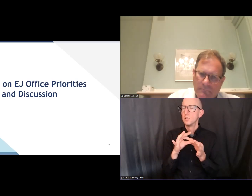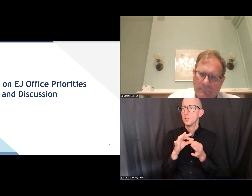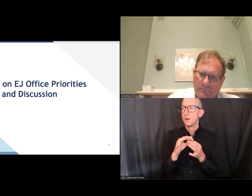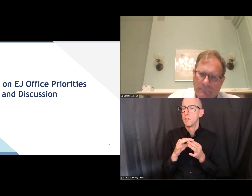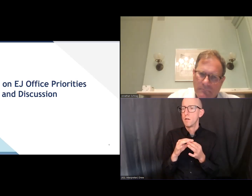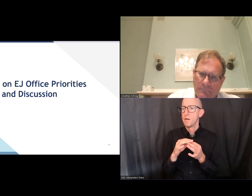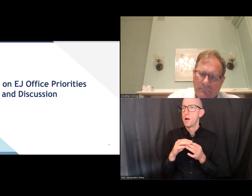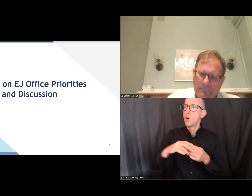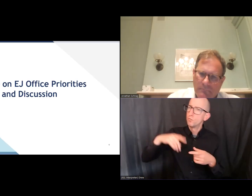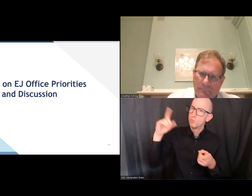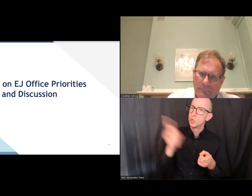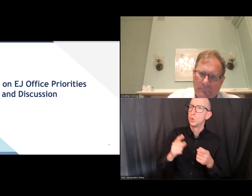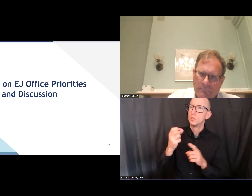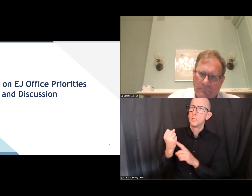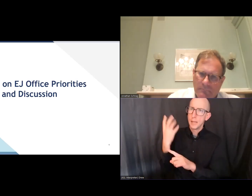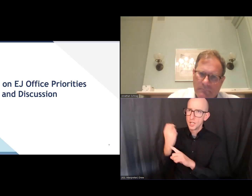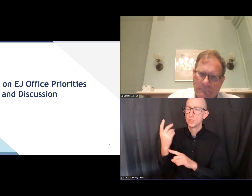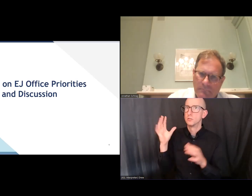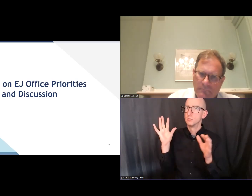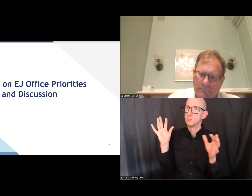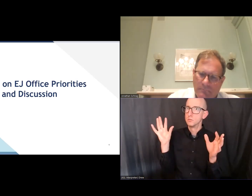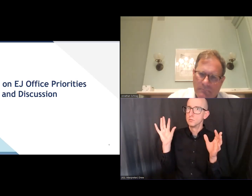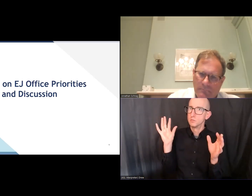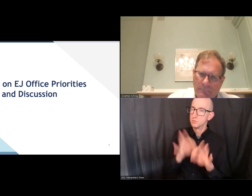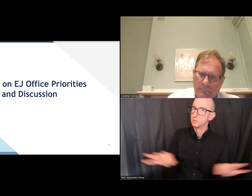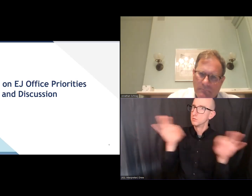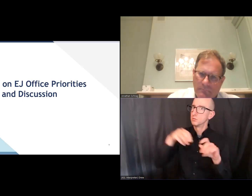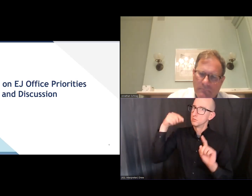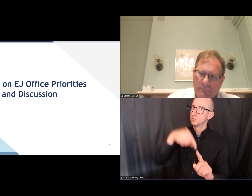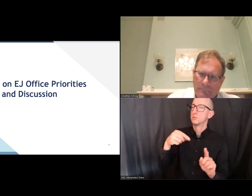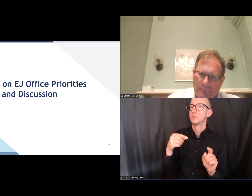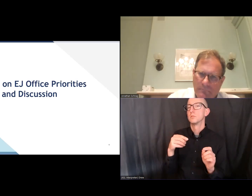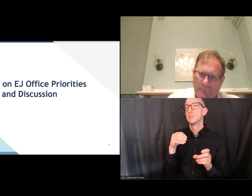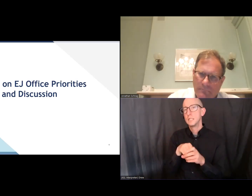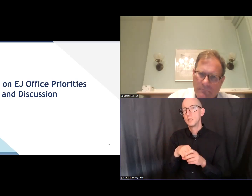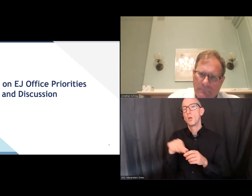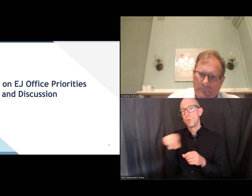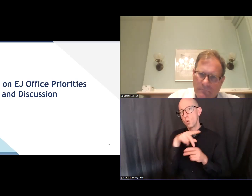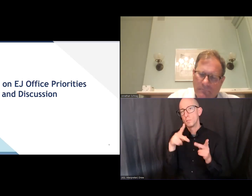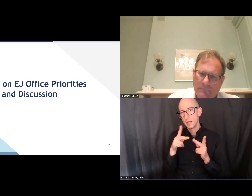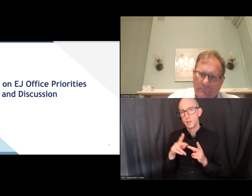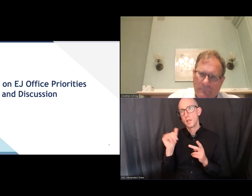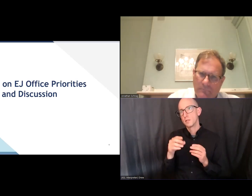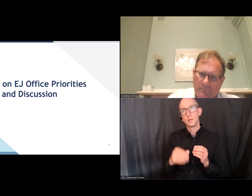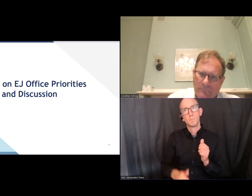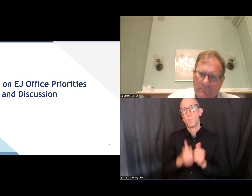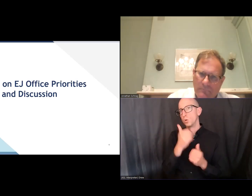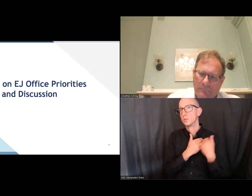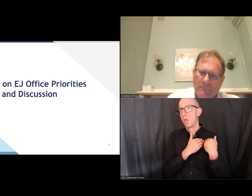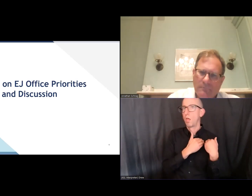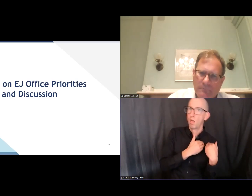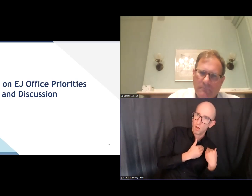reducing emissions, particularly in the places that are the most overburdened beyond